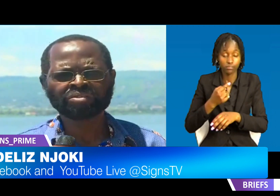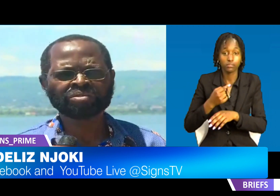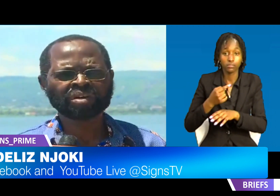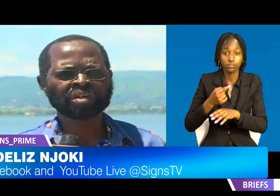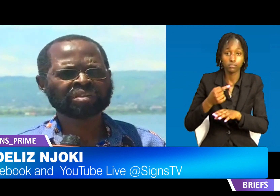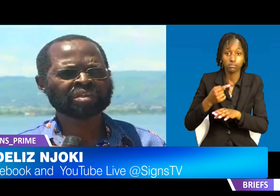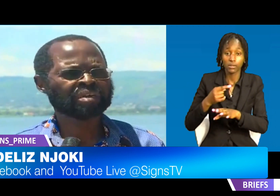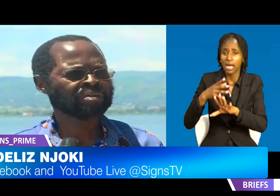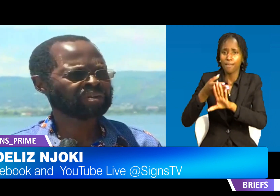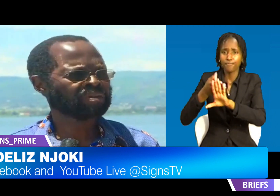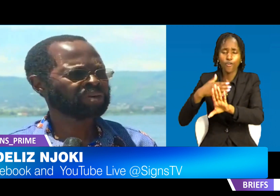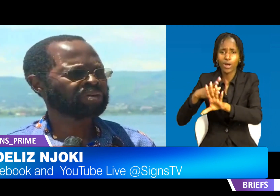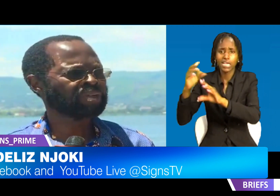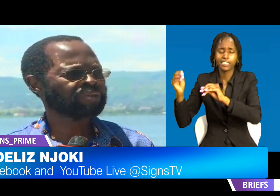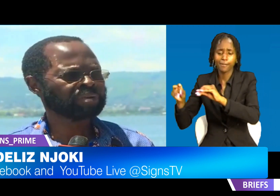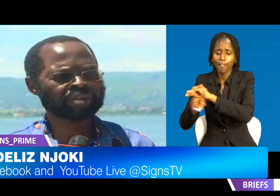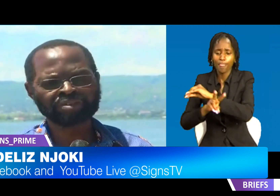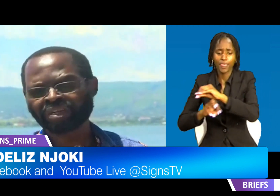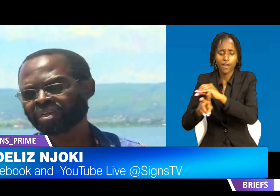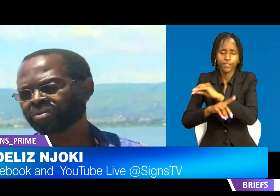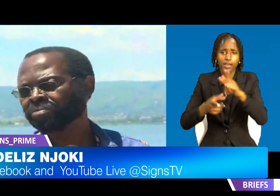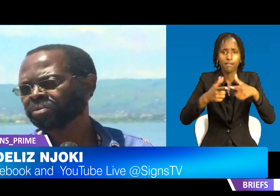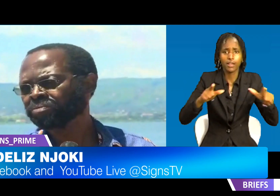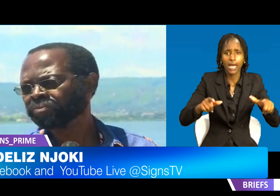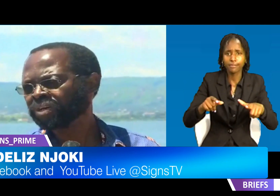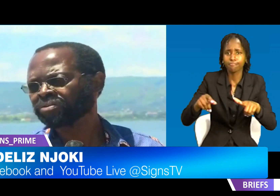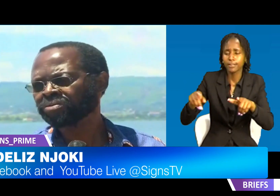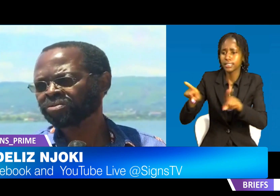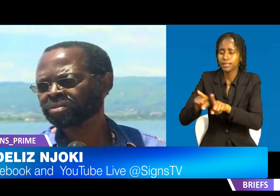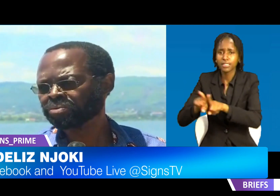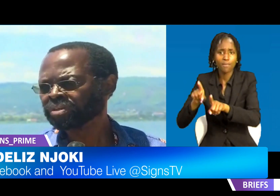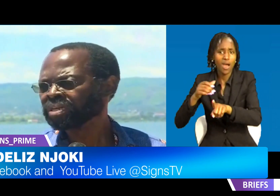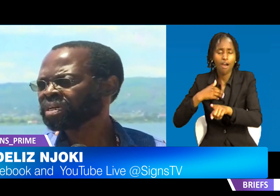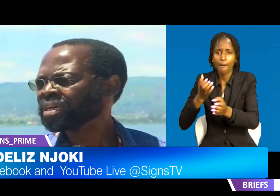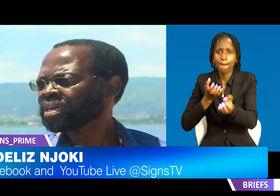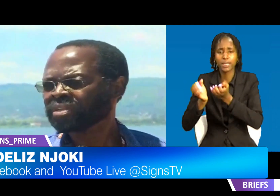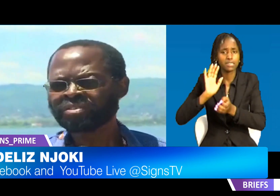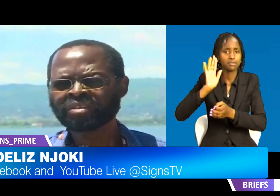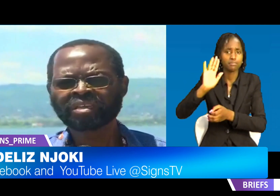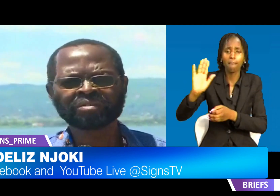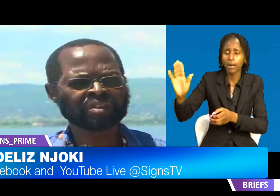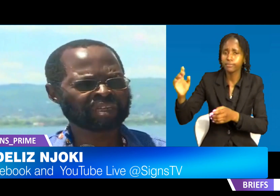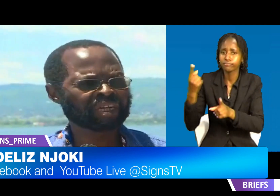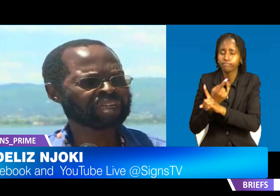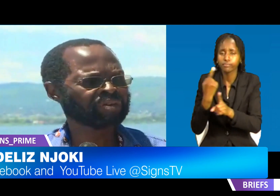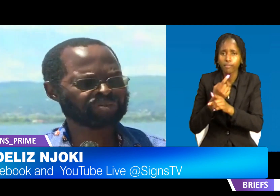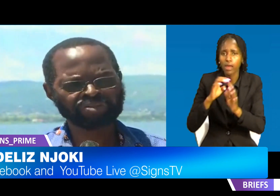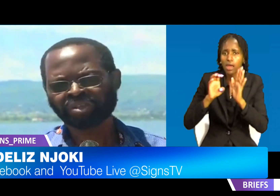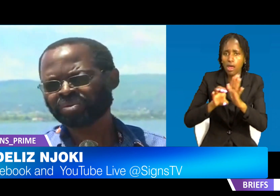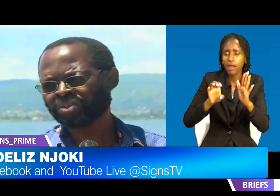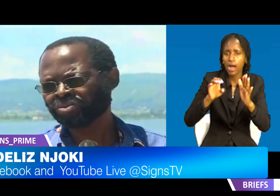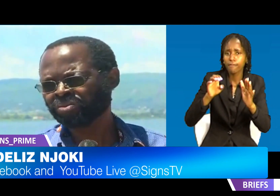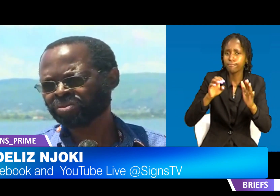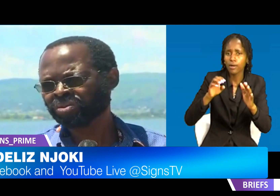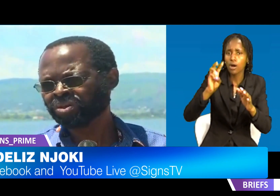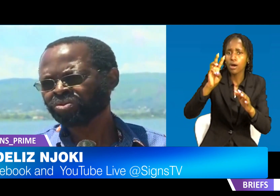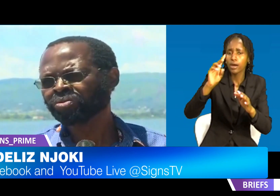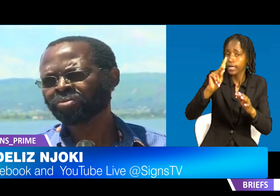yetu, ardhi ya watu ambao wanafanya biashara, kwa mfano huko Kibuye, na sisi kama serikali ya gatuzi hapa Kisumu, jukumu